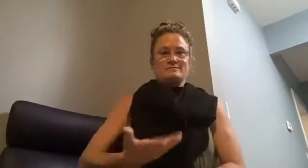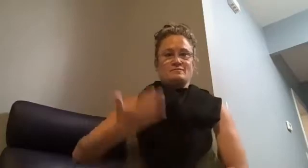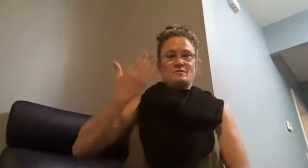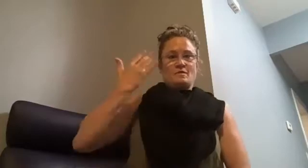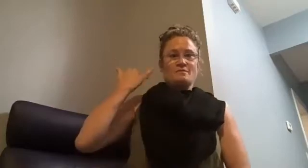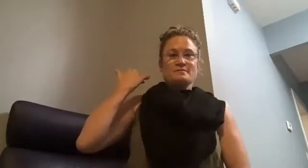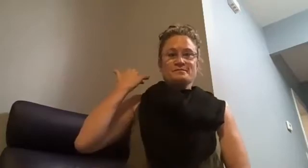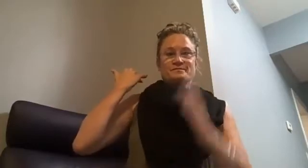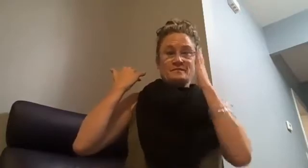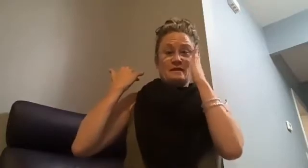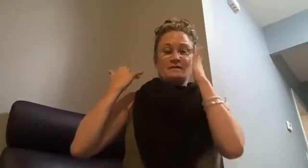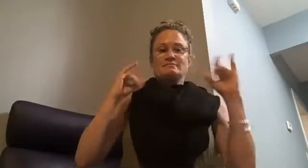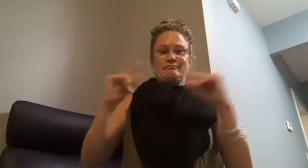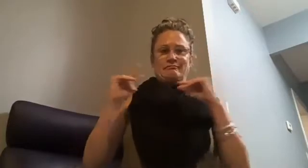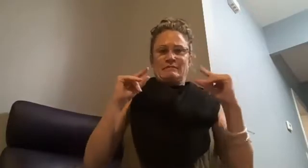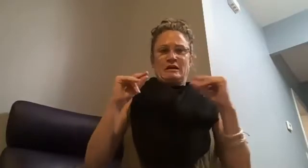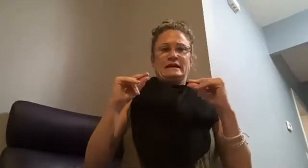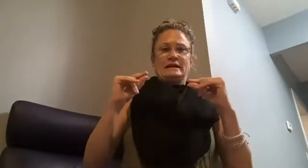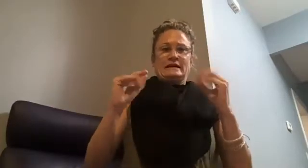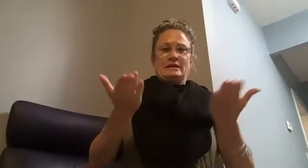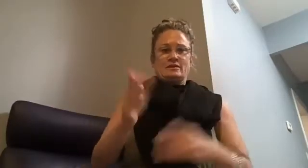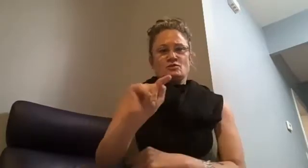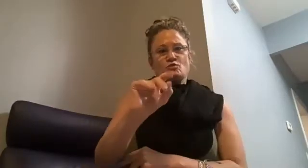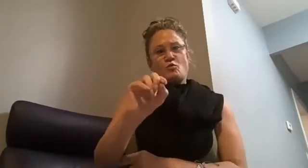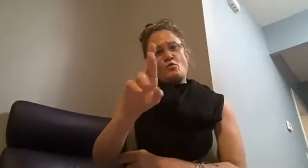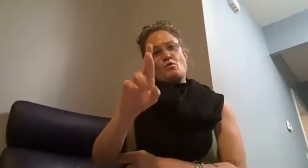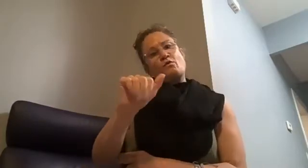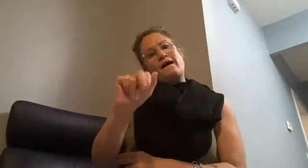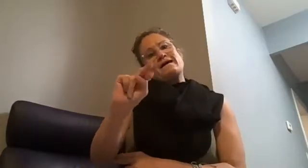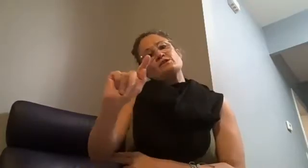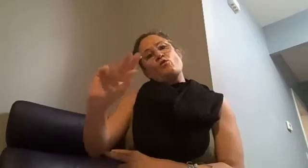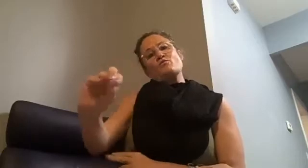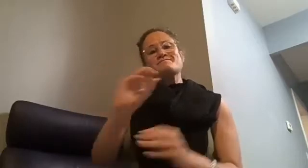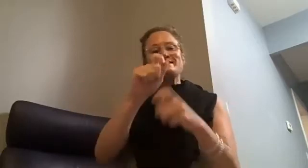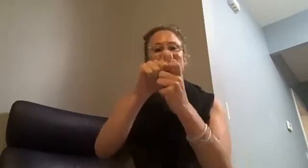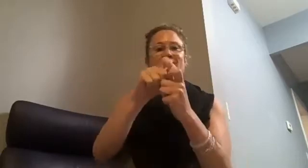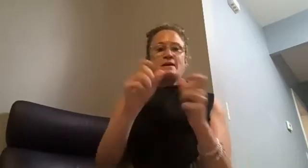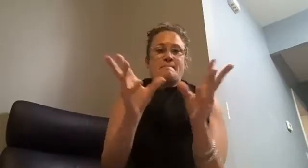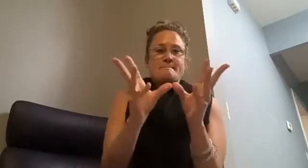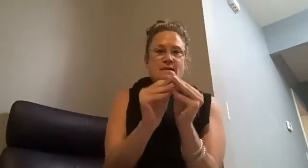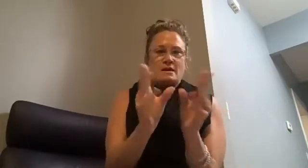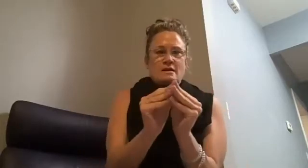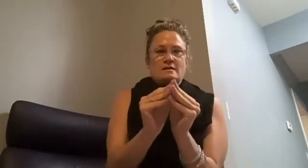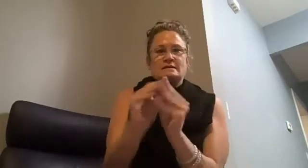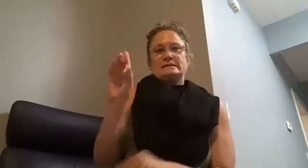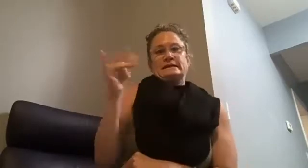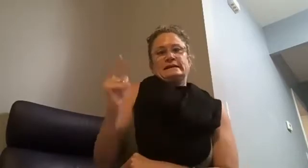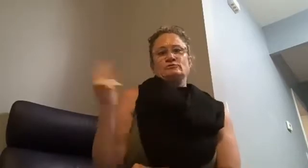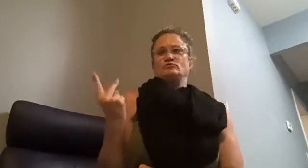around, well, at least Toronto, about certain meetings. And Dan and I had gotten together and we're talking about it. And while we